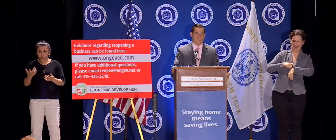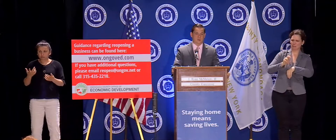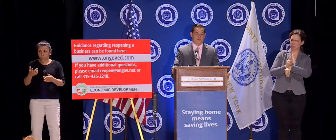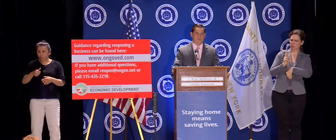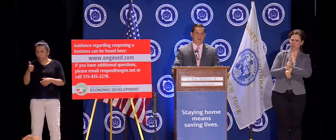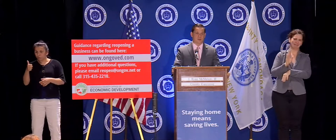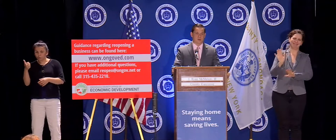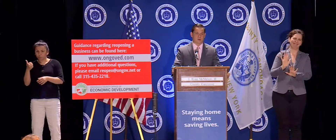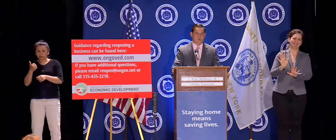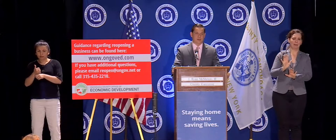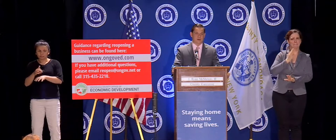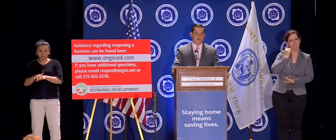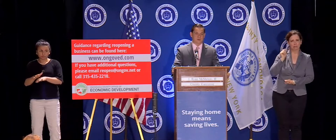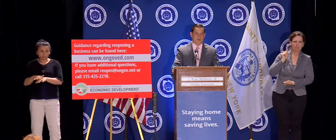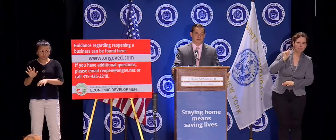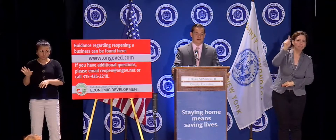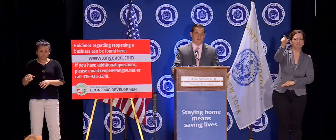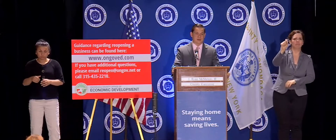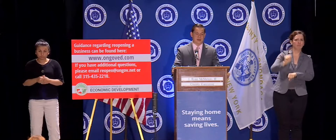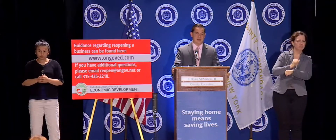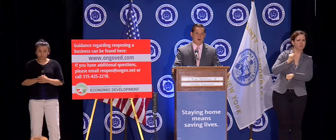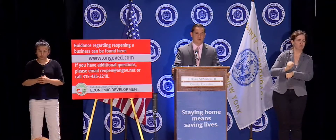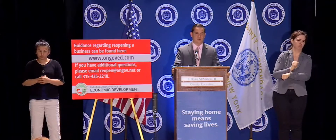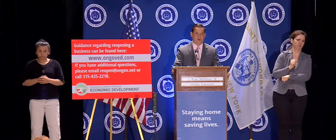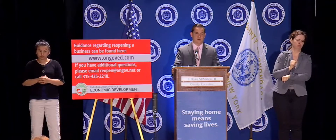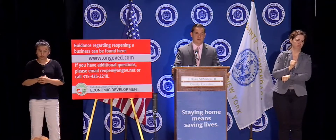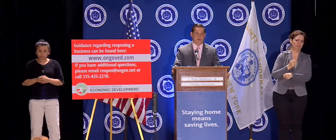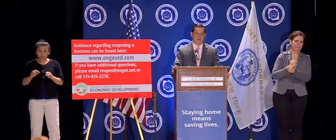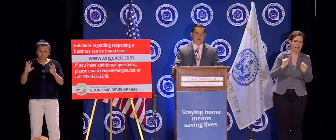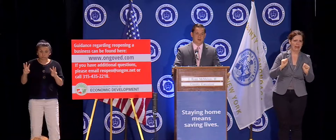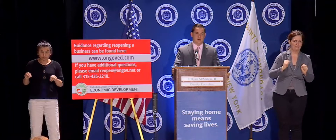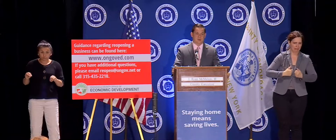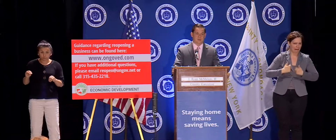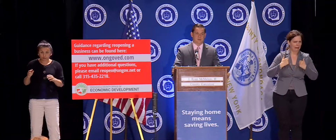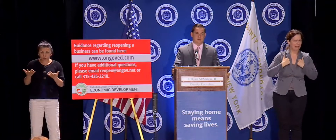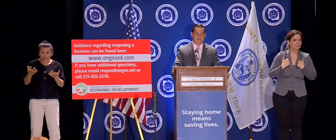when there's something related to a health-driven